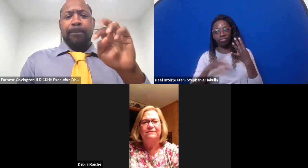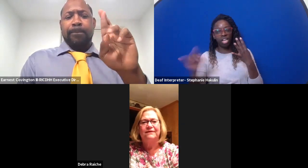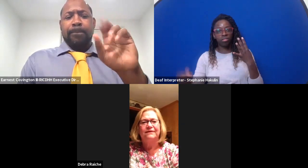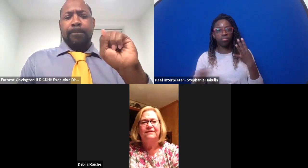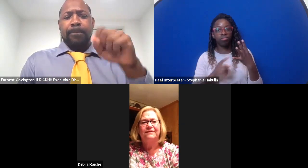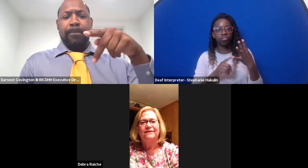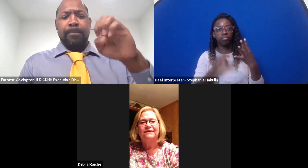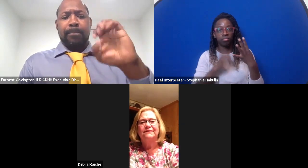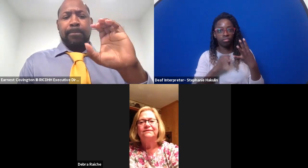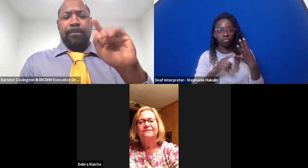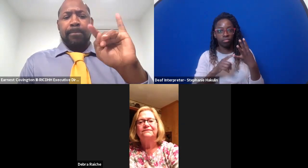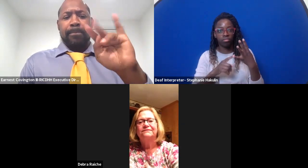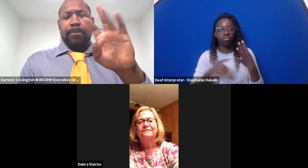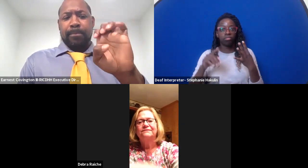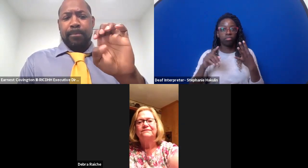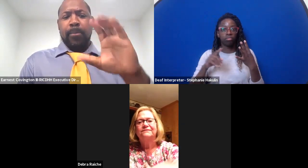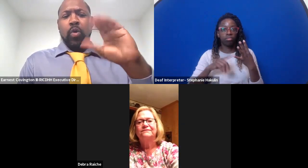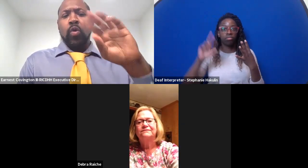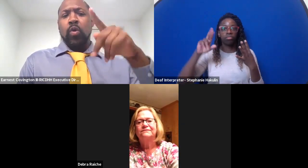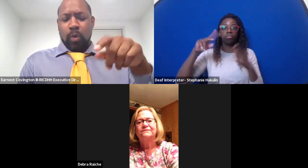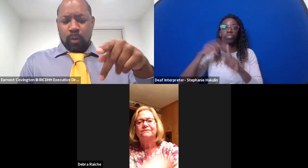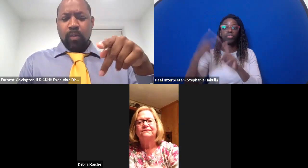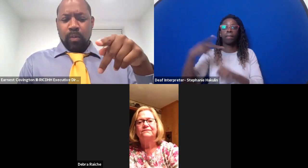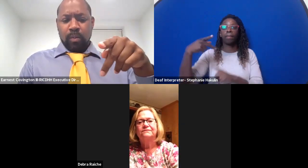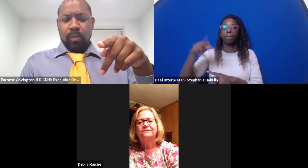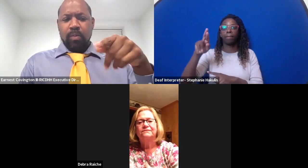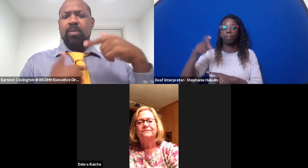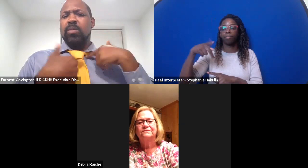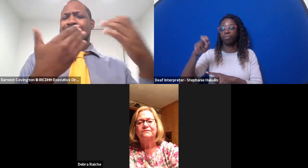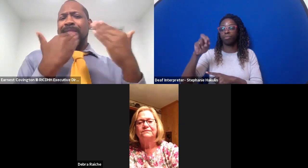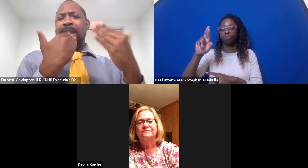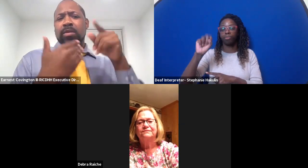Now, we're going to hear from Perspectives Corporation.